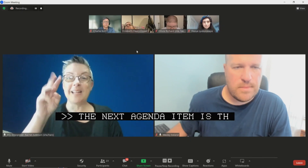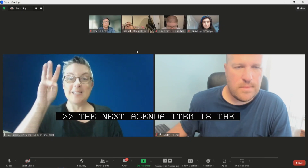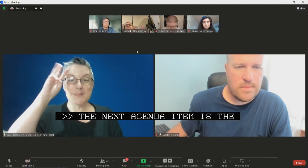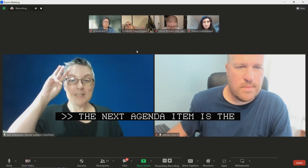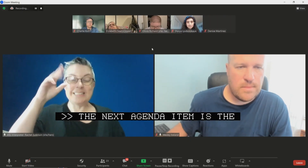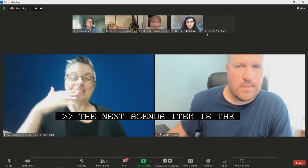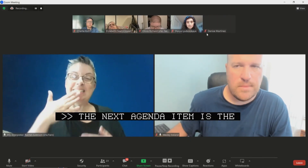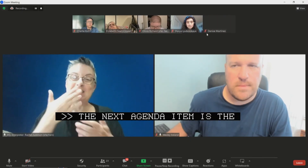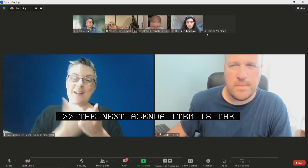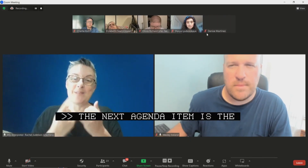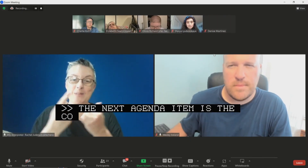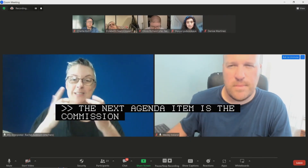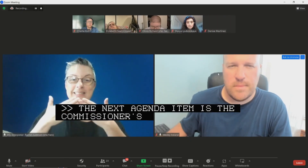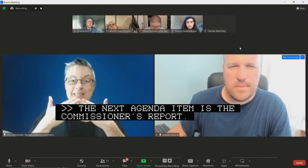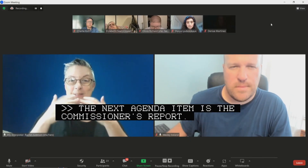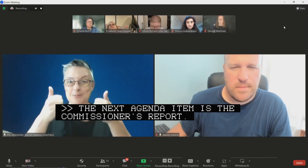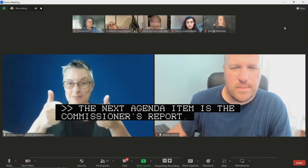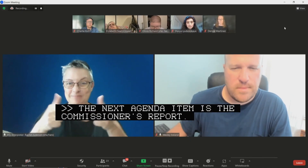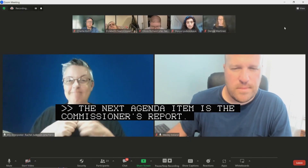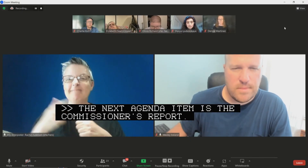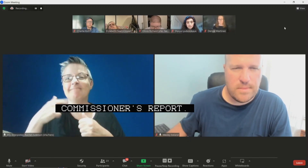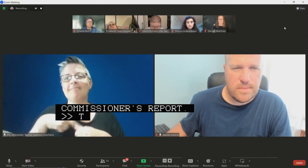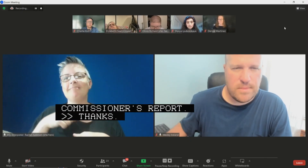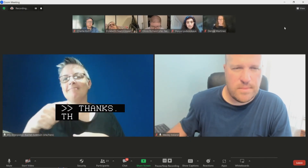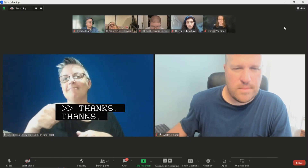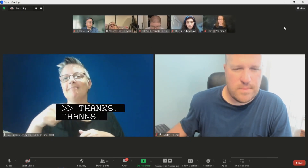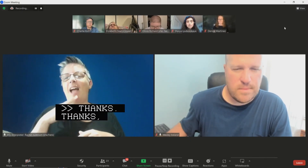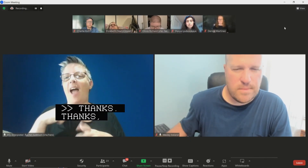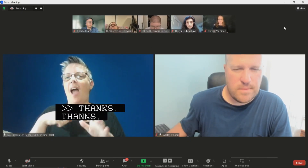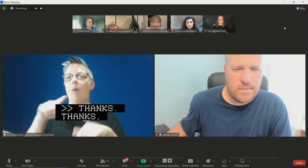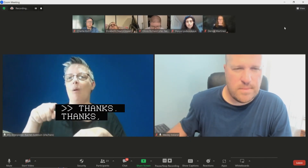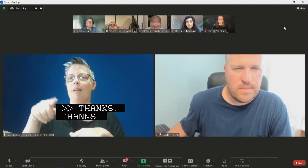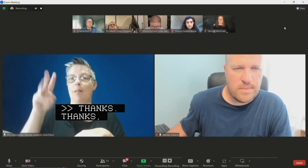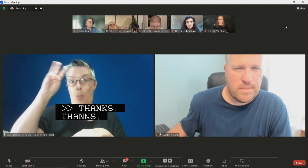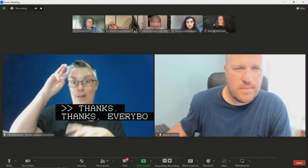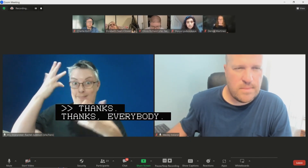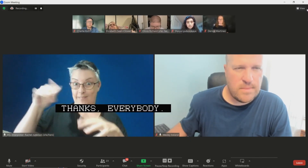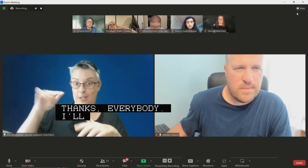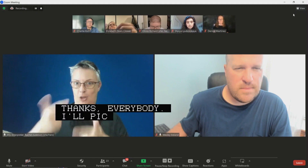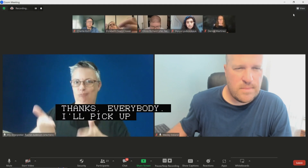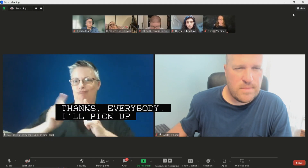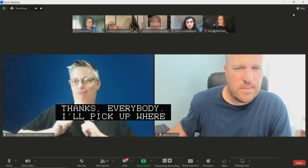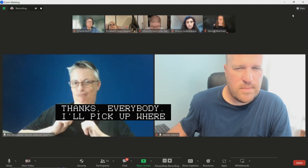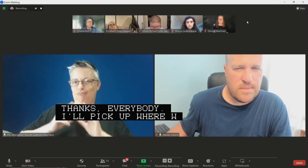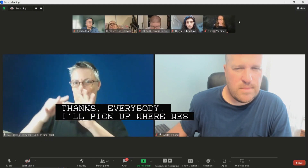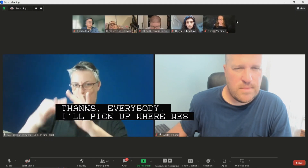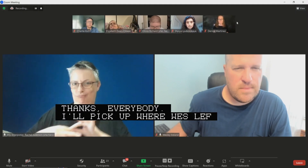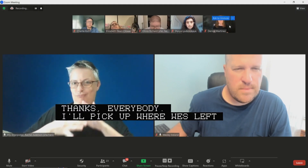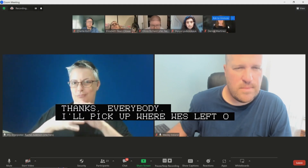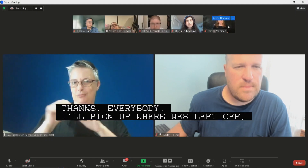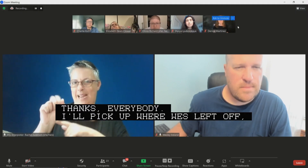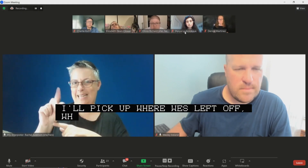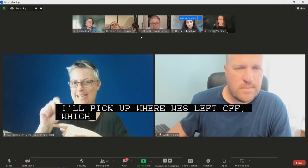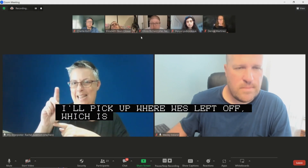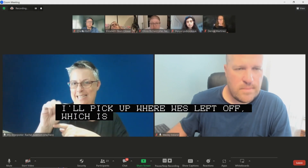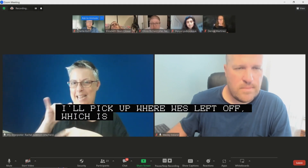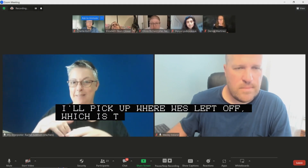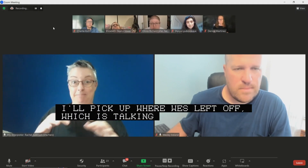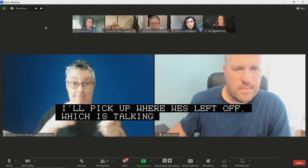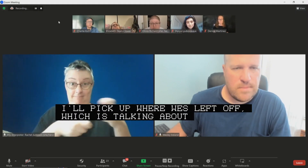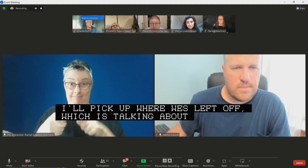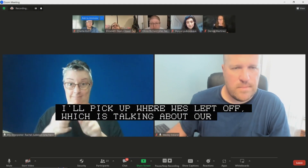thanks, everybody. I'll pick up where Wes left off, which is talking about our annual ADA Day celebration